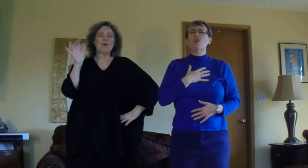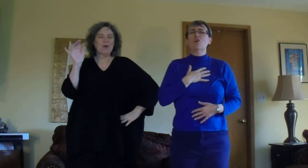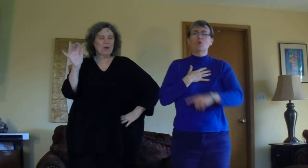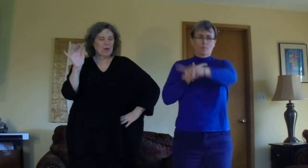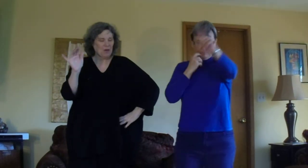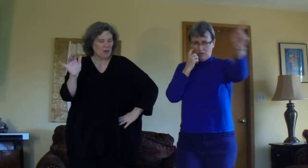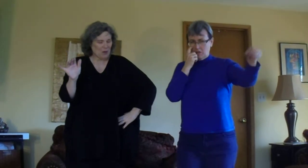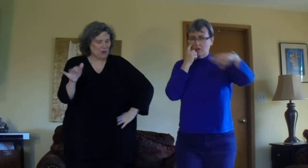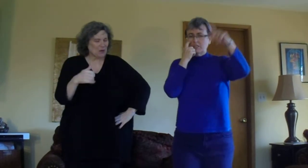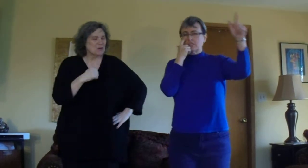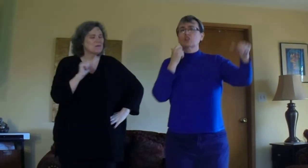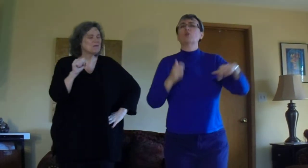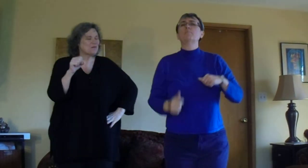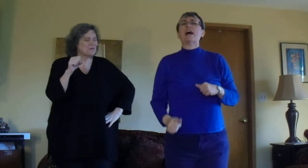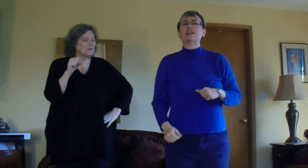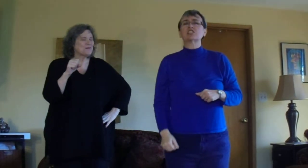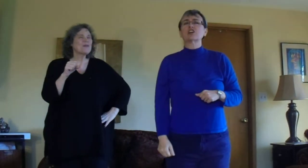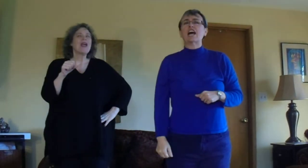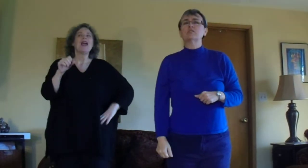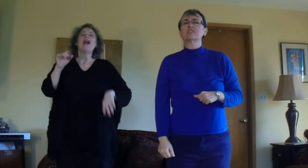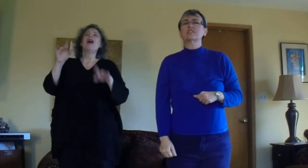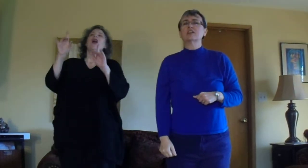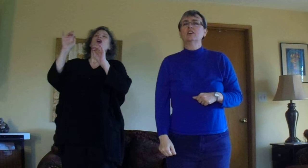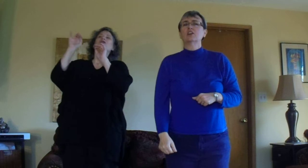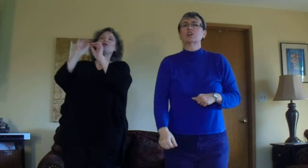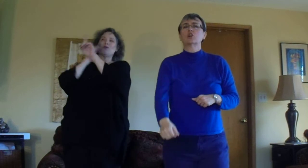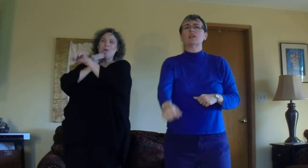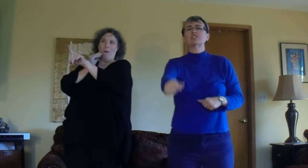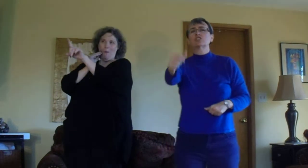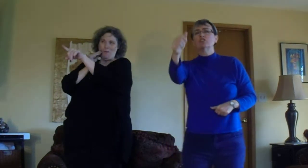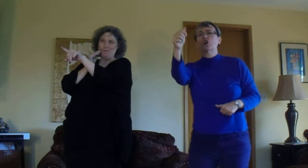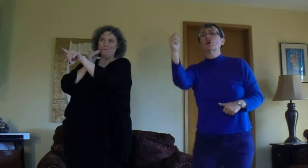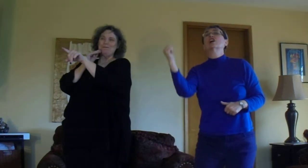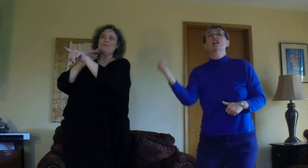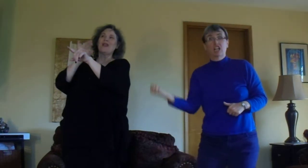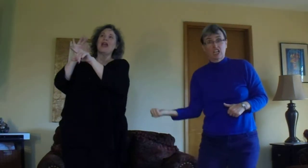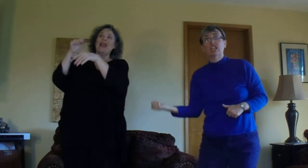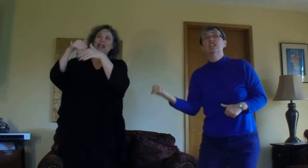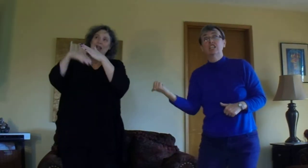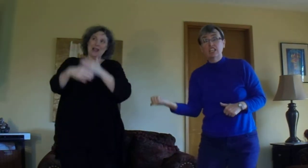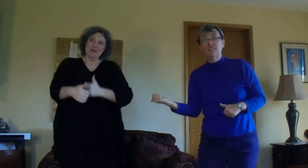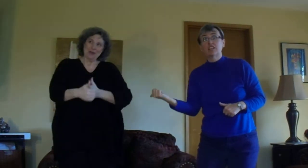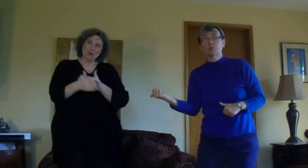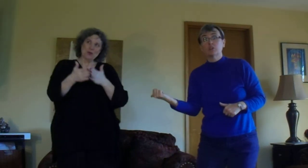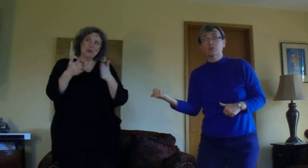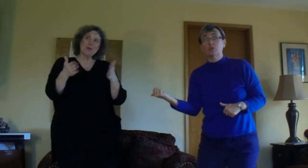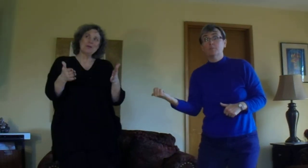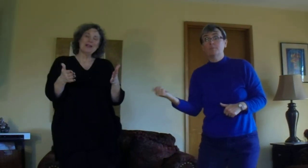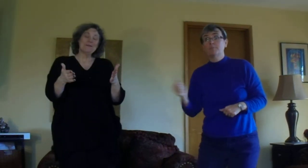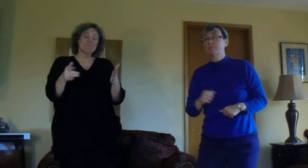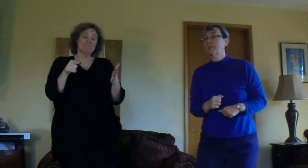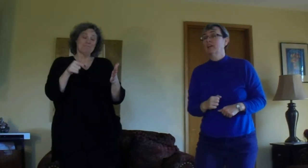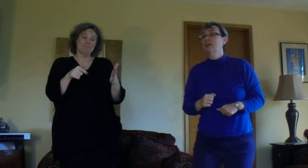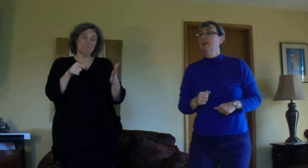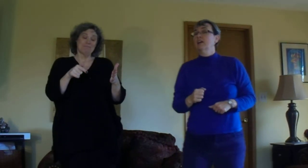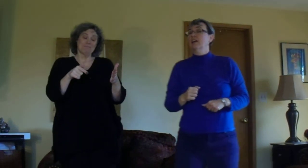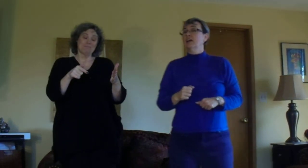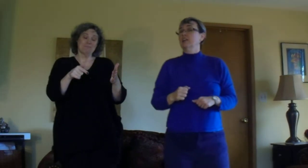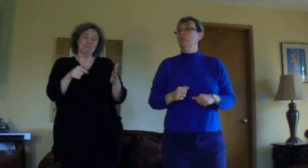oh. To go back to your house, go into your living room. I don't want